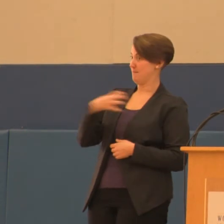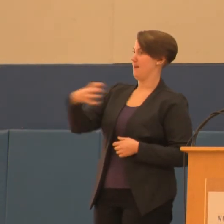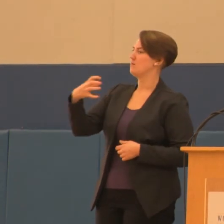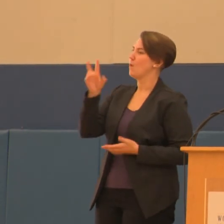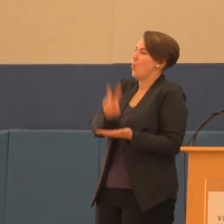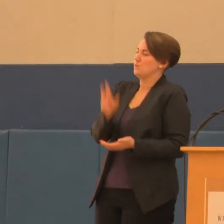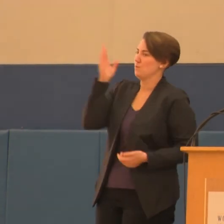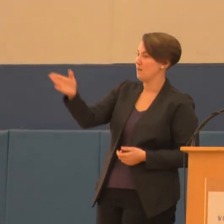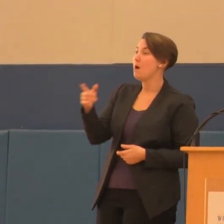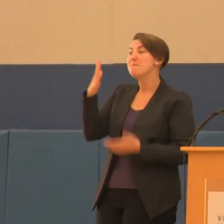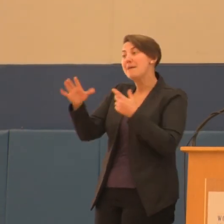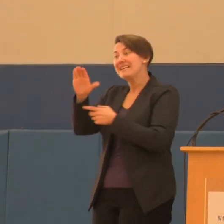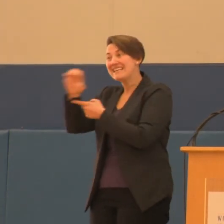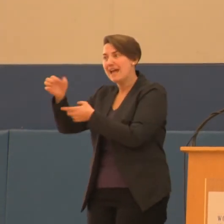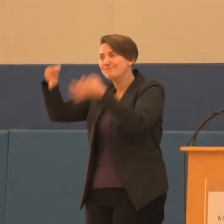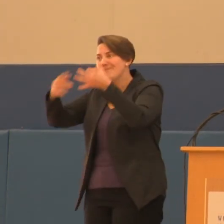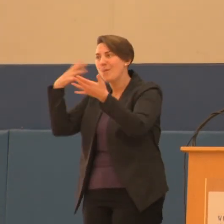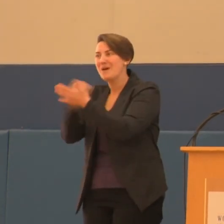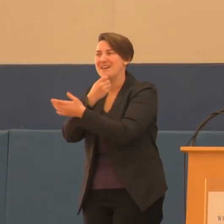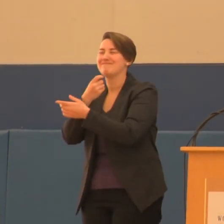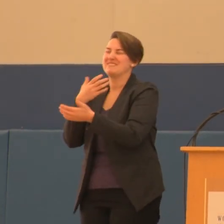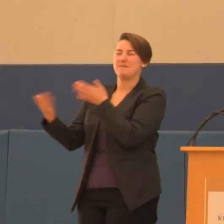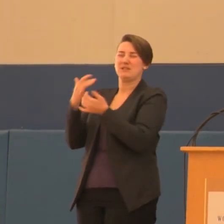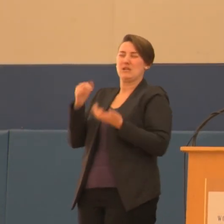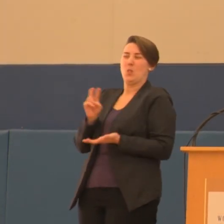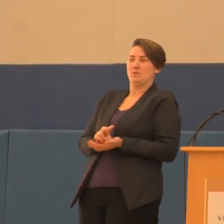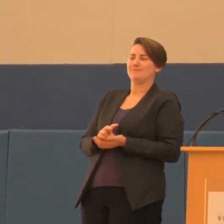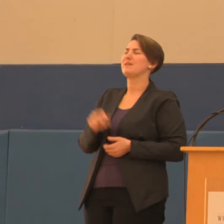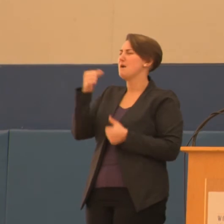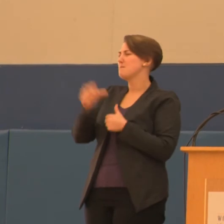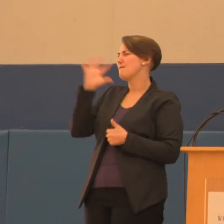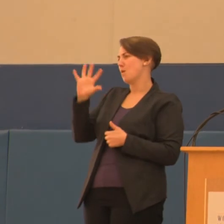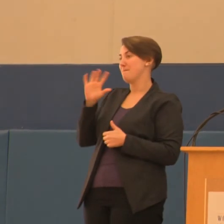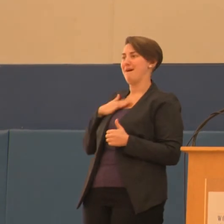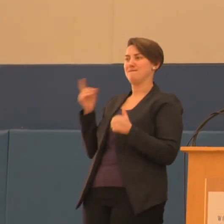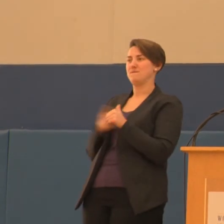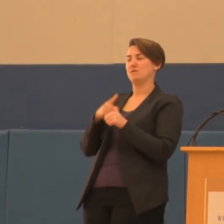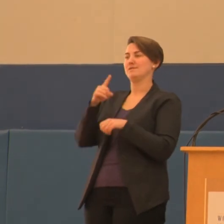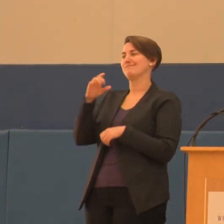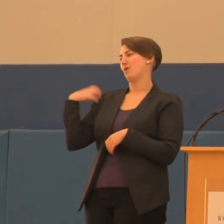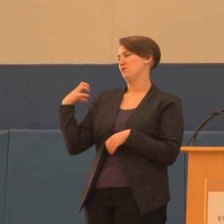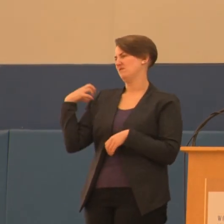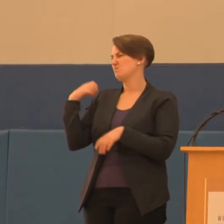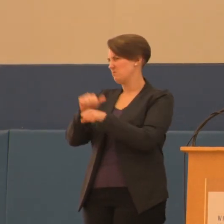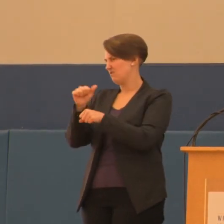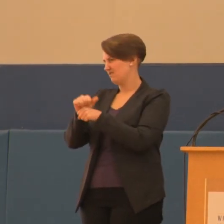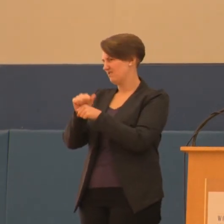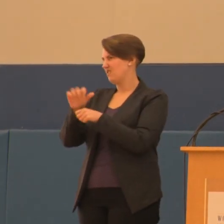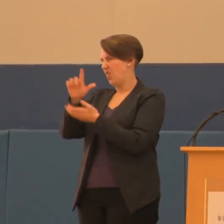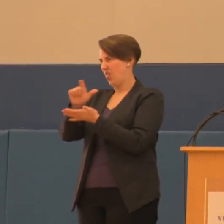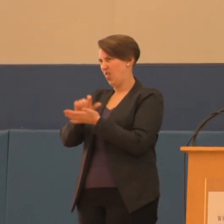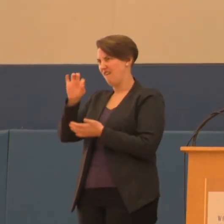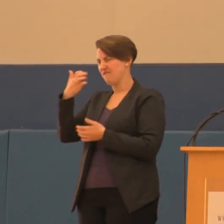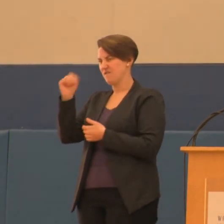even if you win the case. I remember my first boss in an employment discrimination law firm sat with